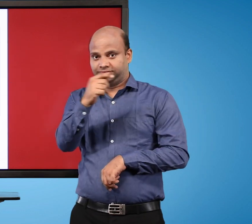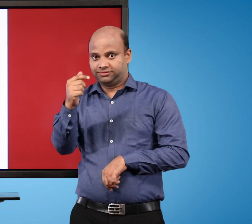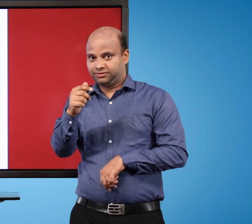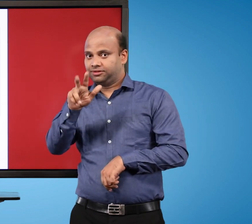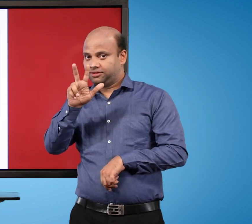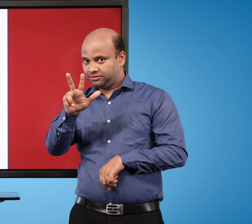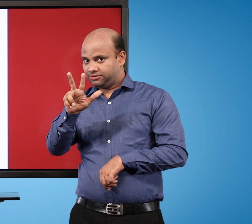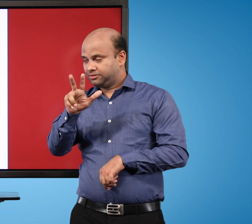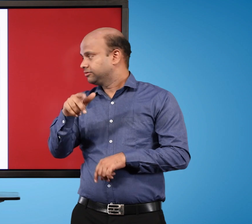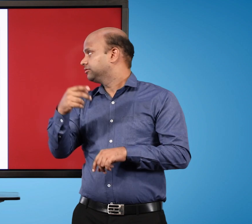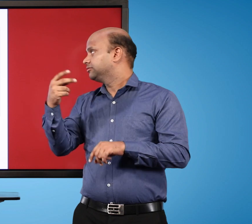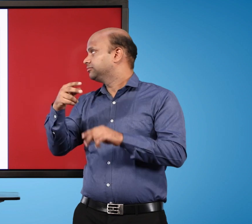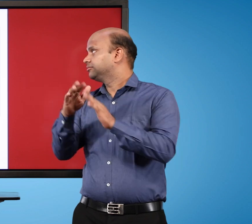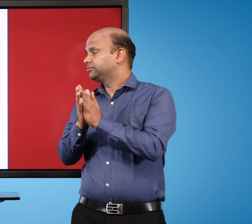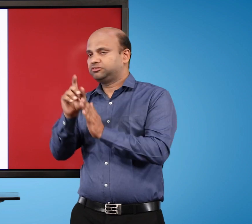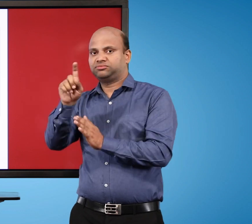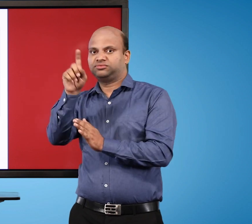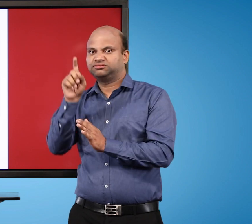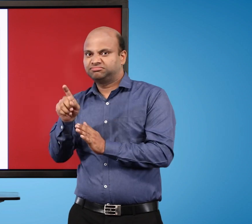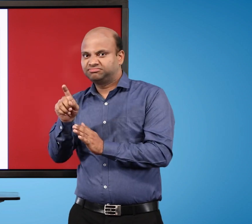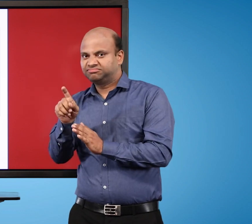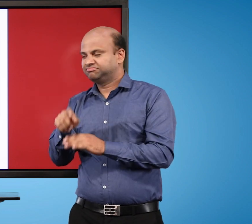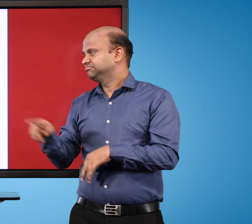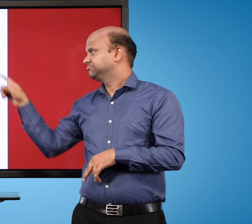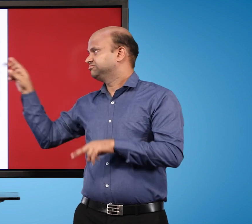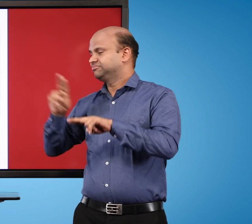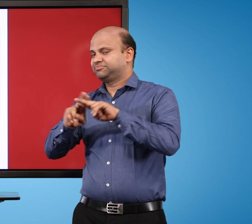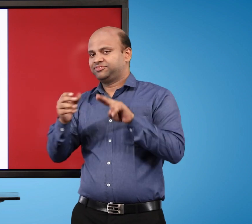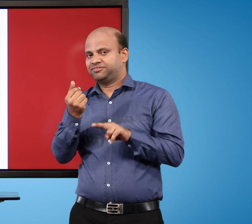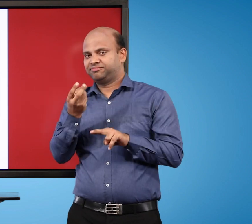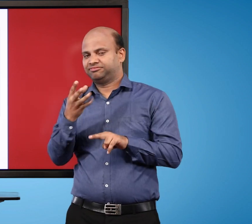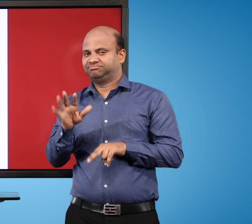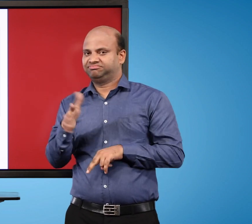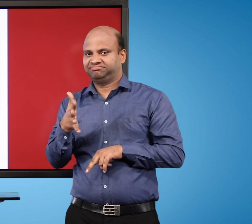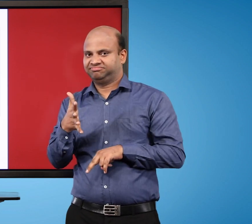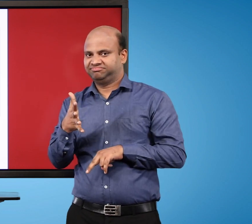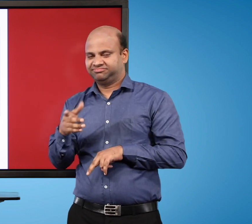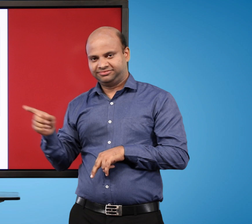7 minus 8 is equal to dash, not a whole number.